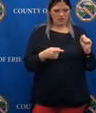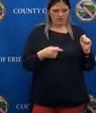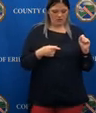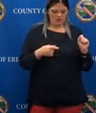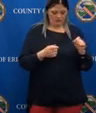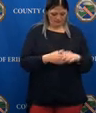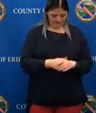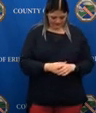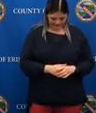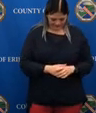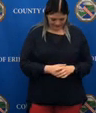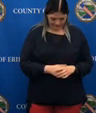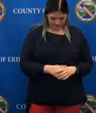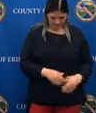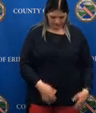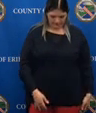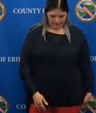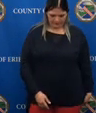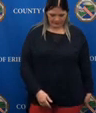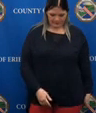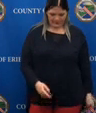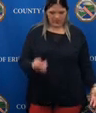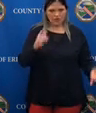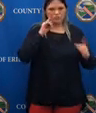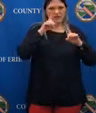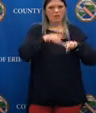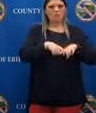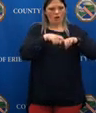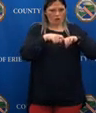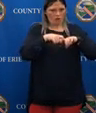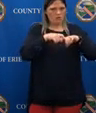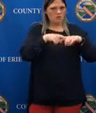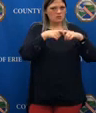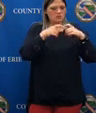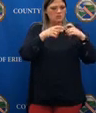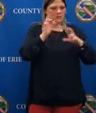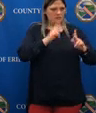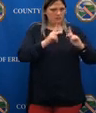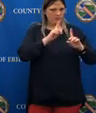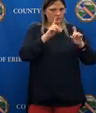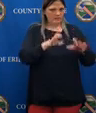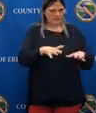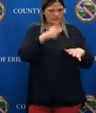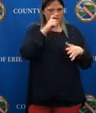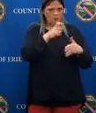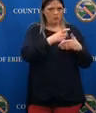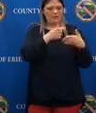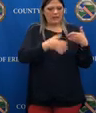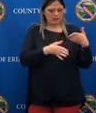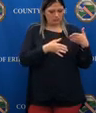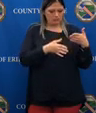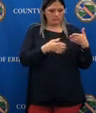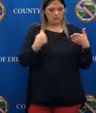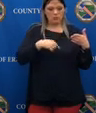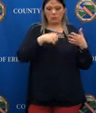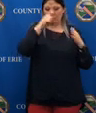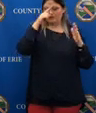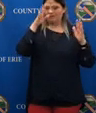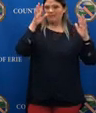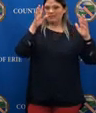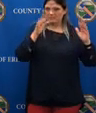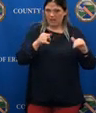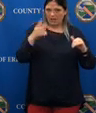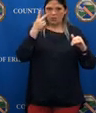There has been a little lull in the number of people tested over the weekend, and we do expect to see